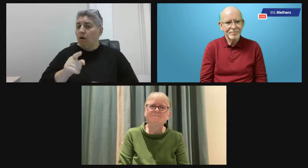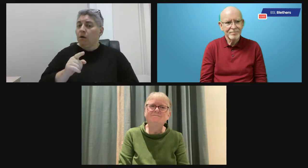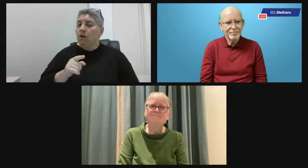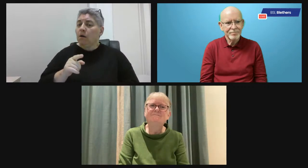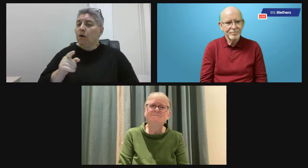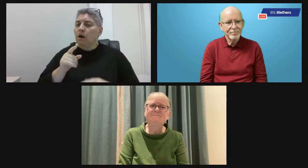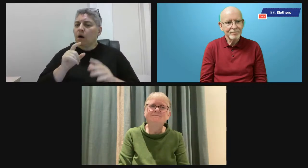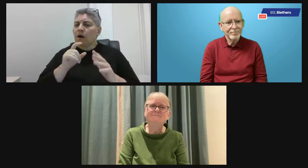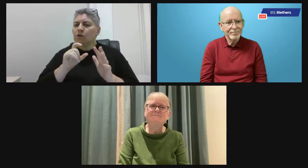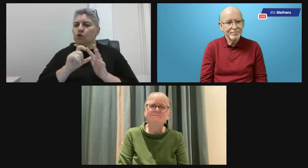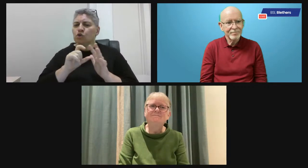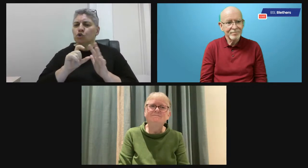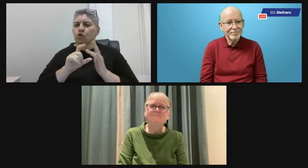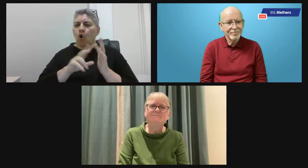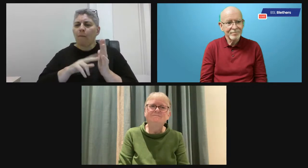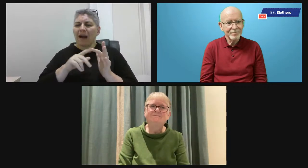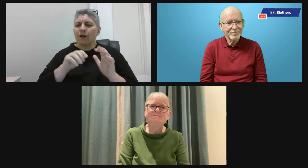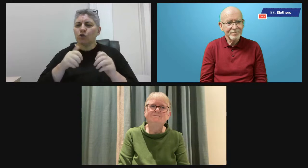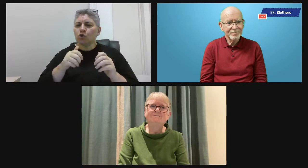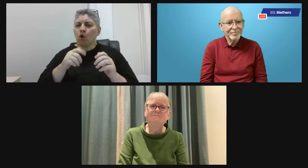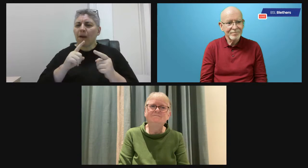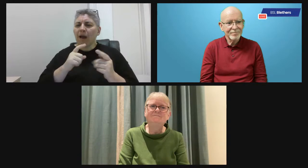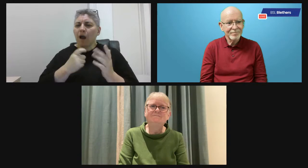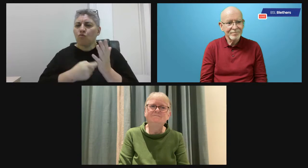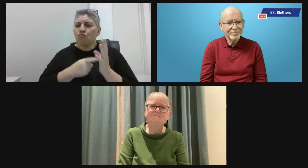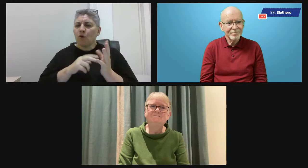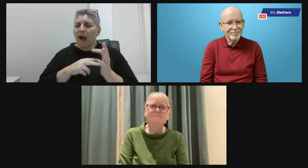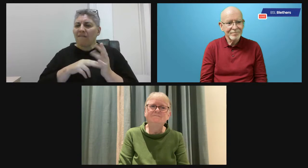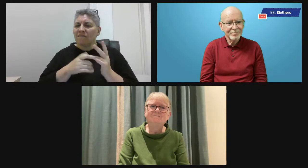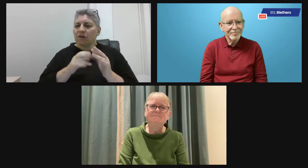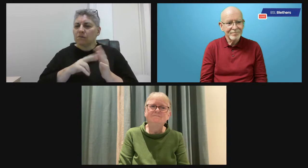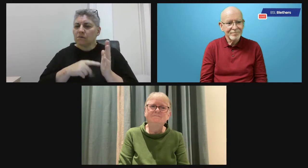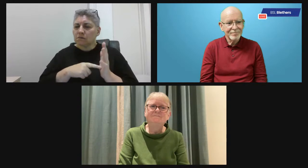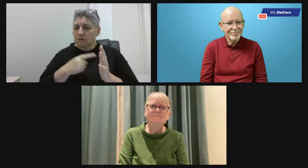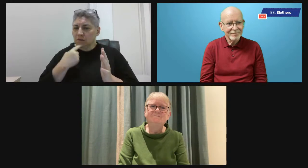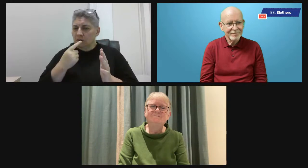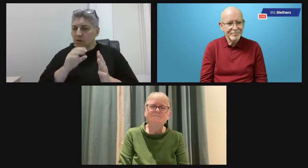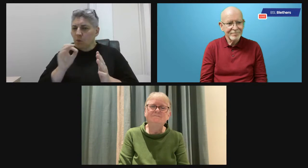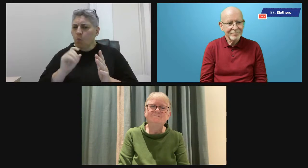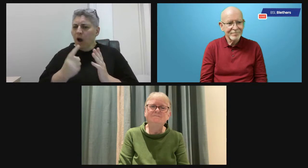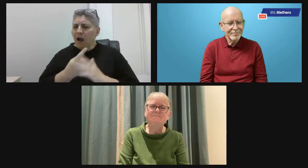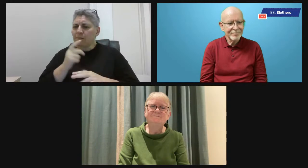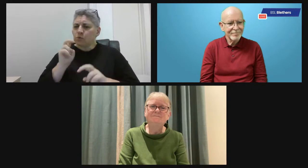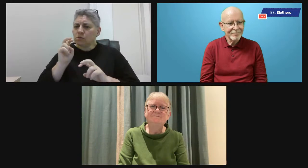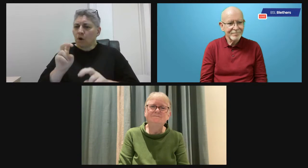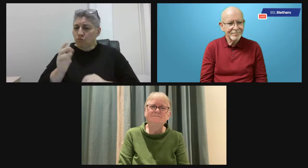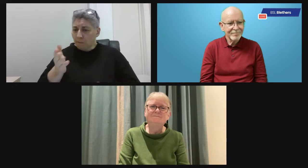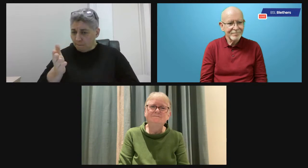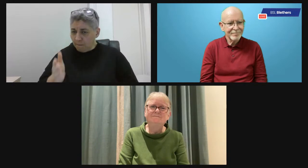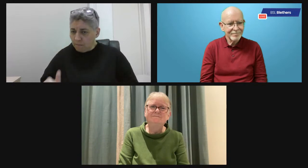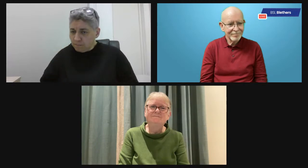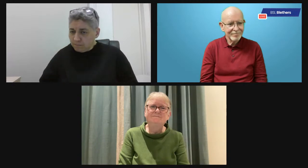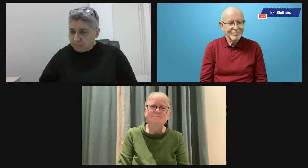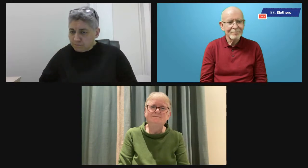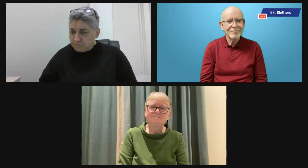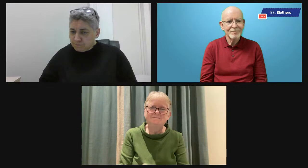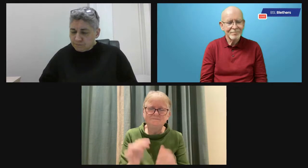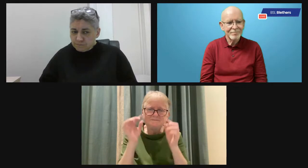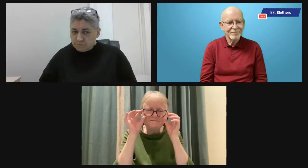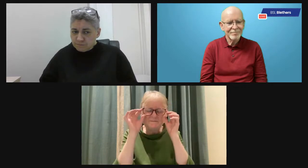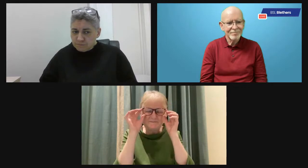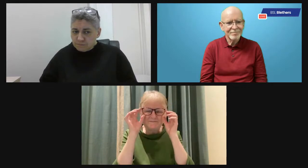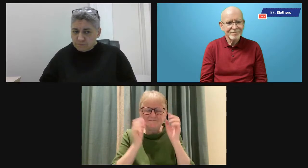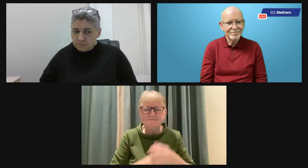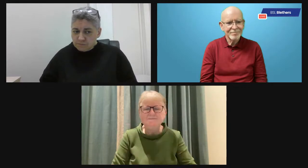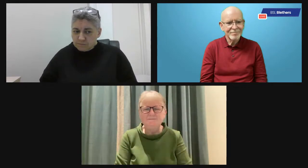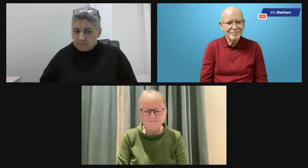So, Clark, there's a question coming, and I really do think this is linked, or this is for you. So the question is, I will